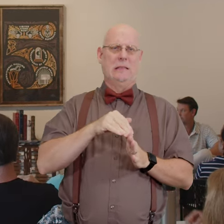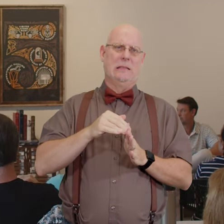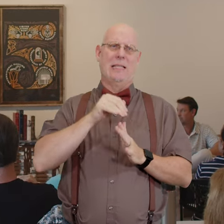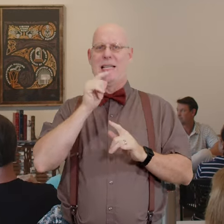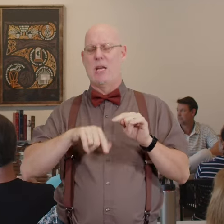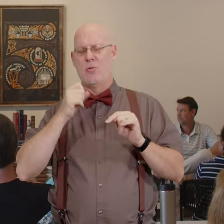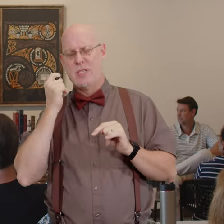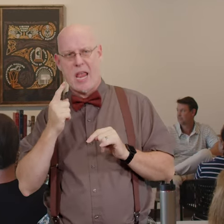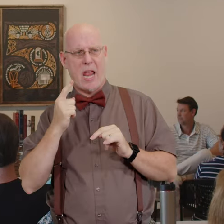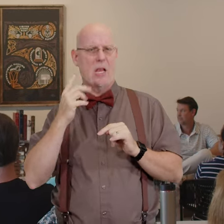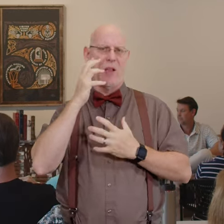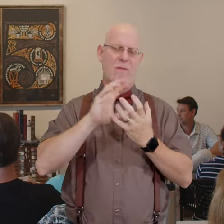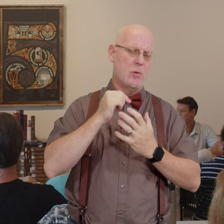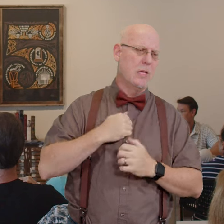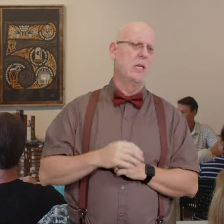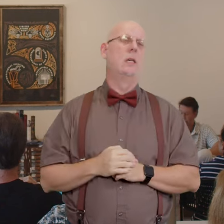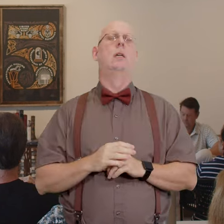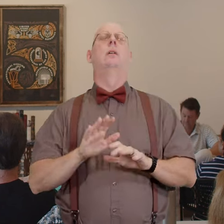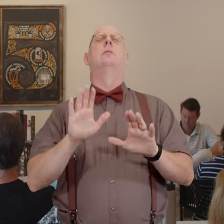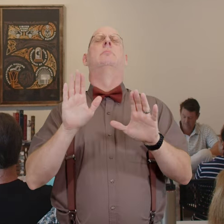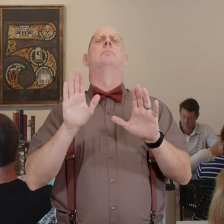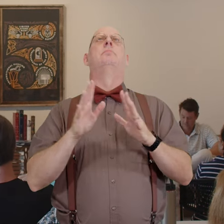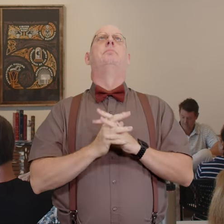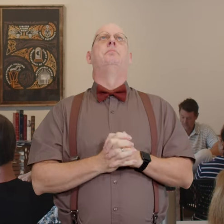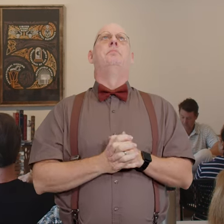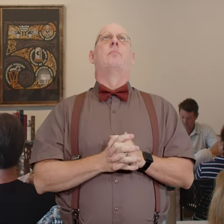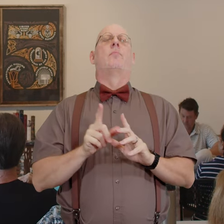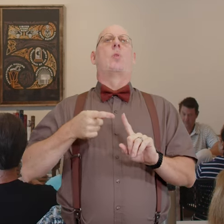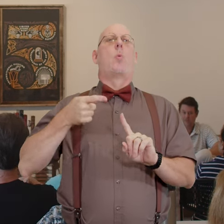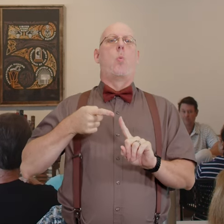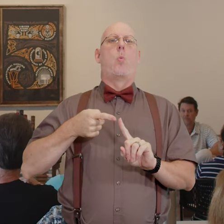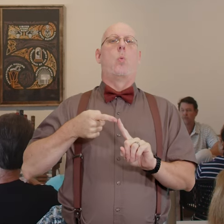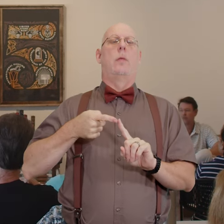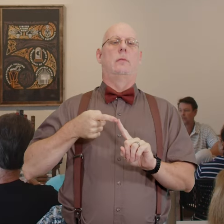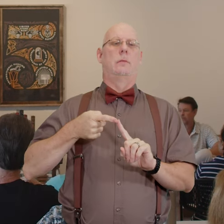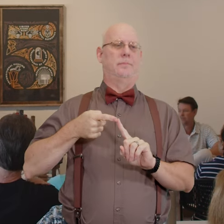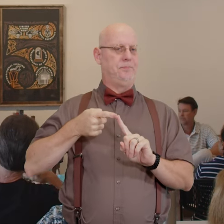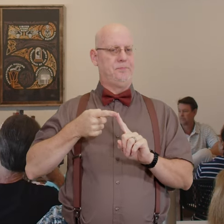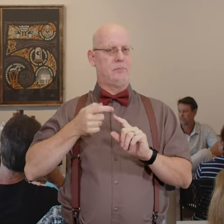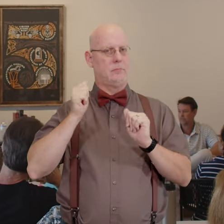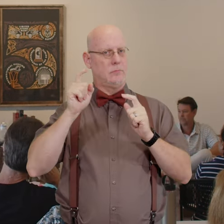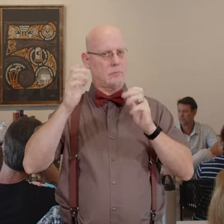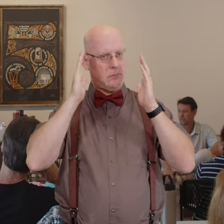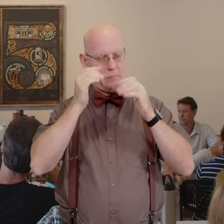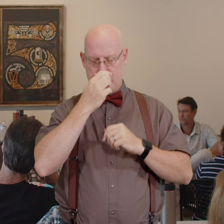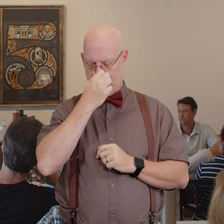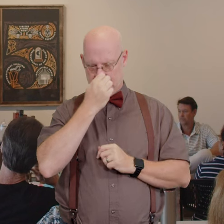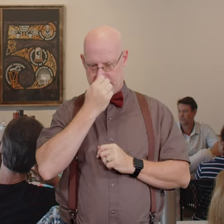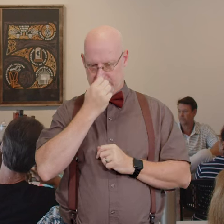like, man, I cannot understand this stuff. It is confusing to me. Look, the goal, okay, I need everybody to hear